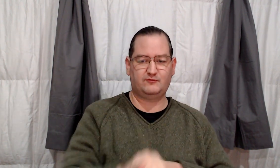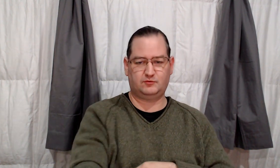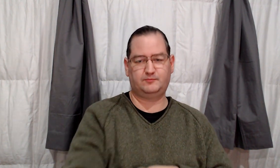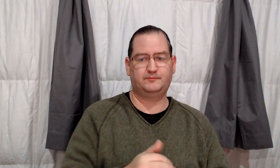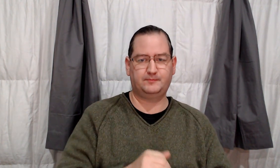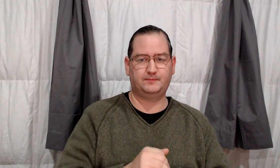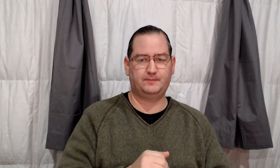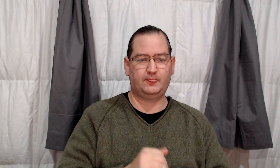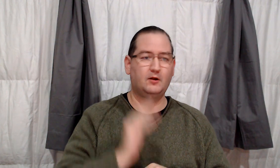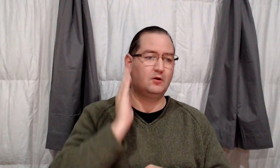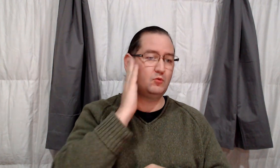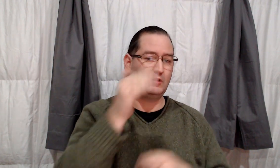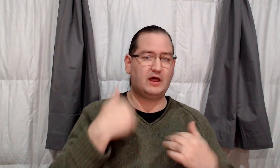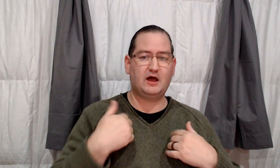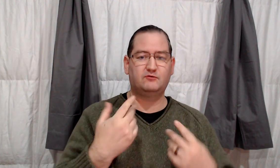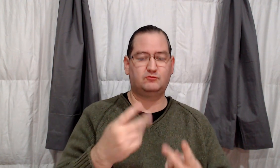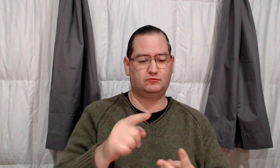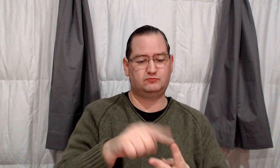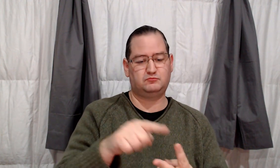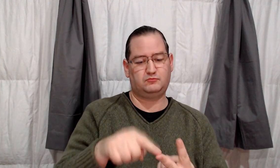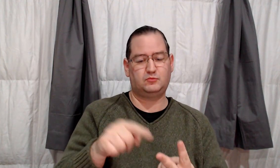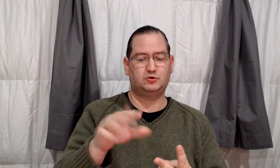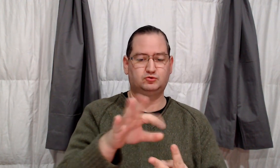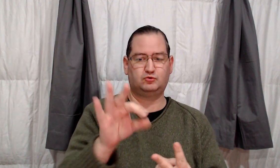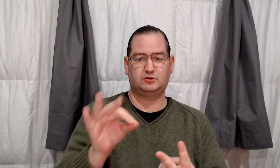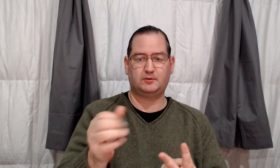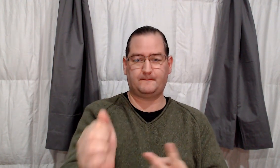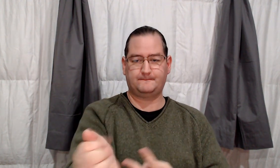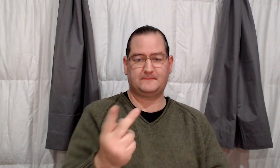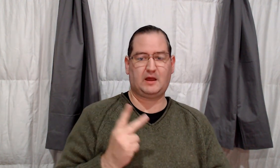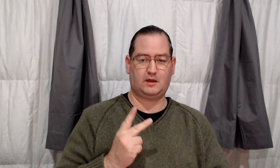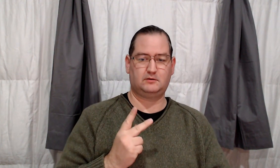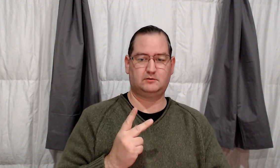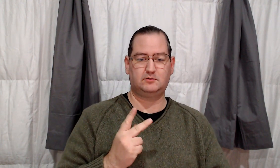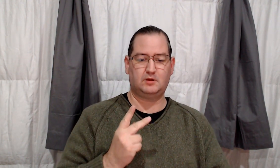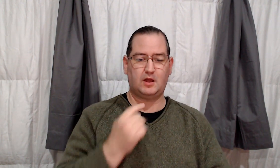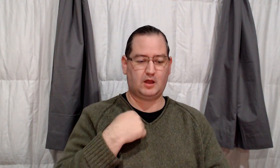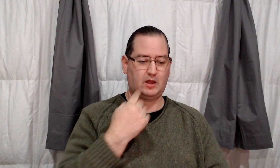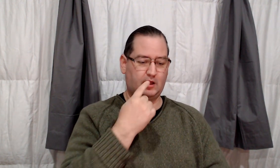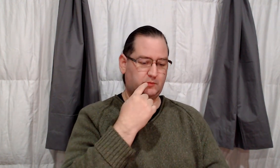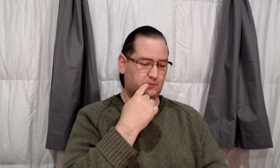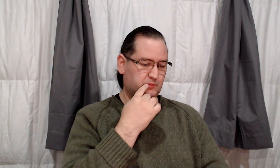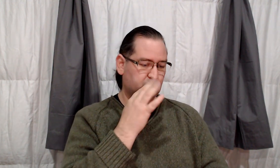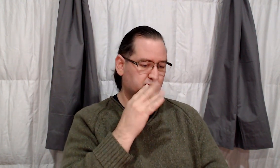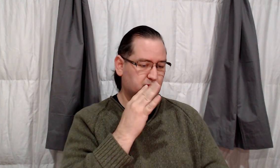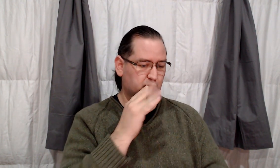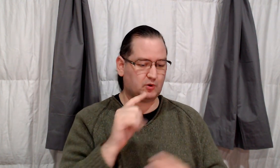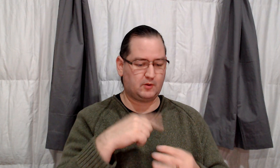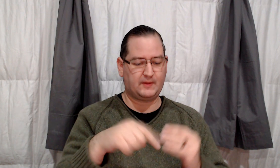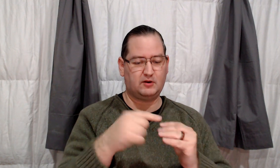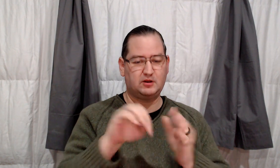we spoke about in that booklet. And if someone offers you a cigarette, you better smile and say, yeah,